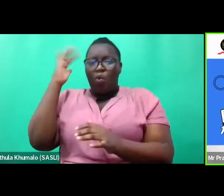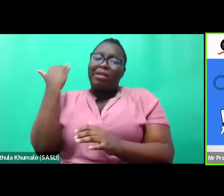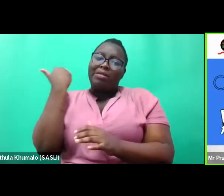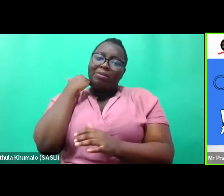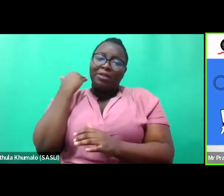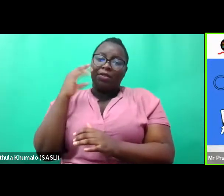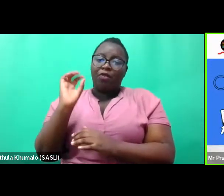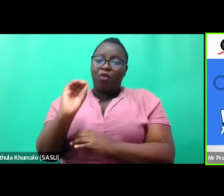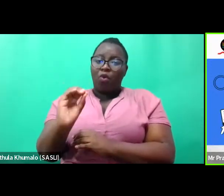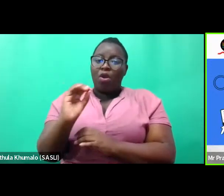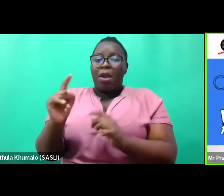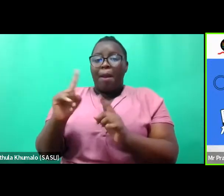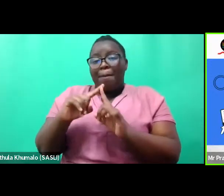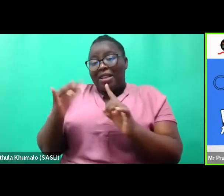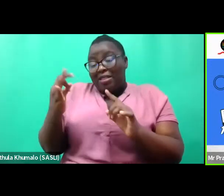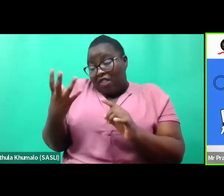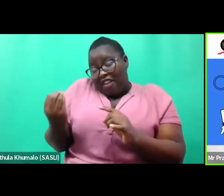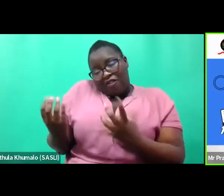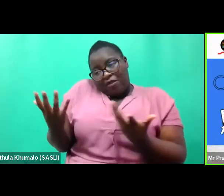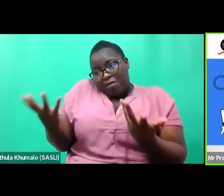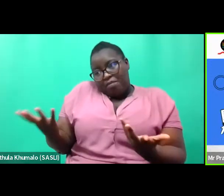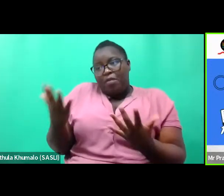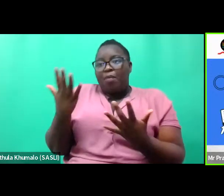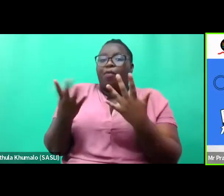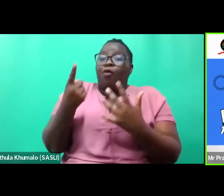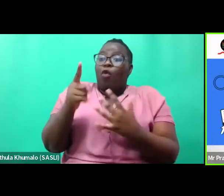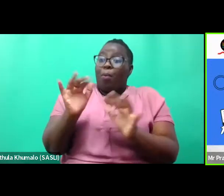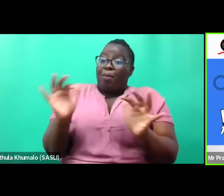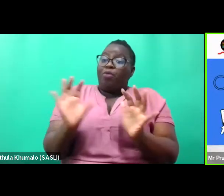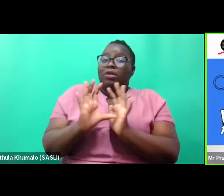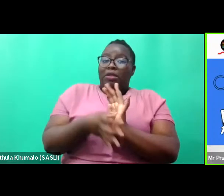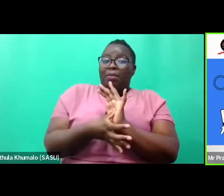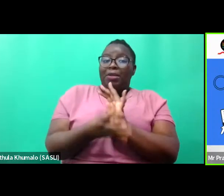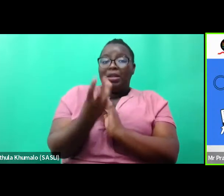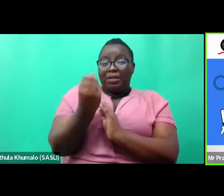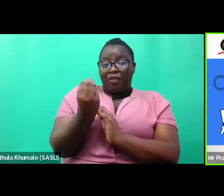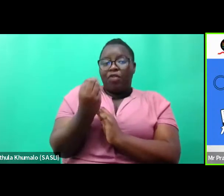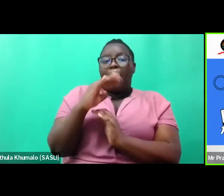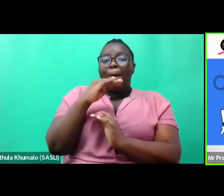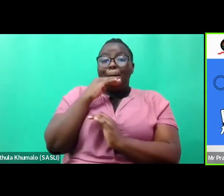for the people with disabilities, then that will